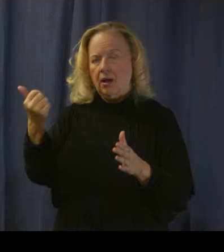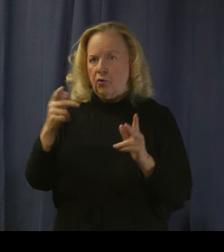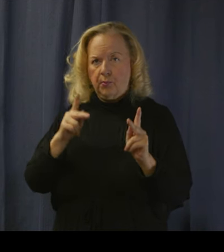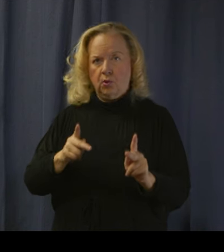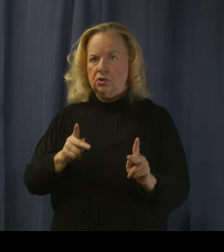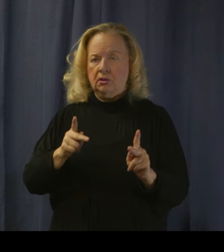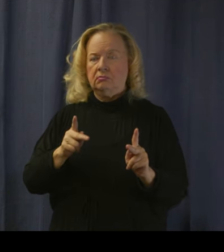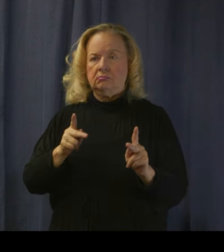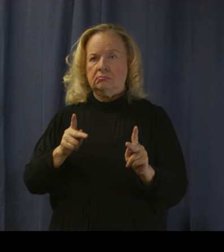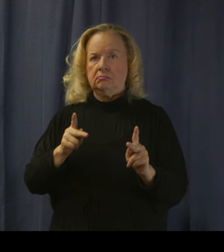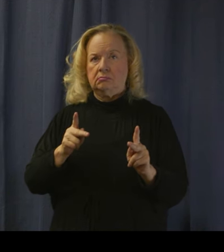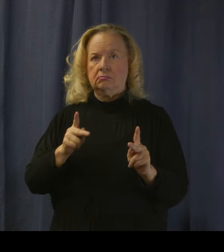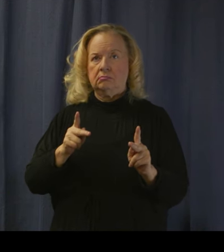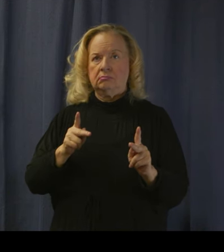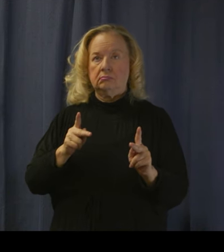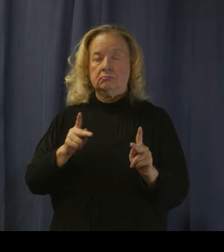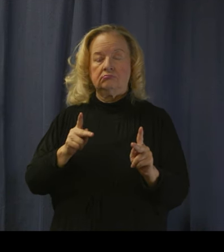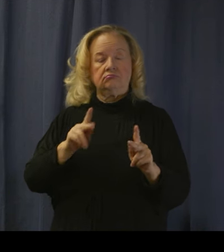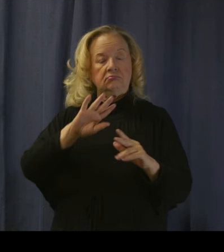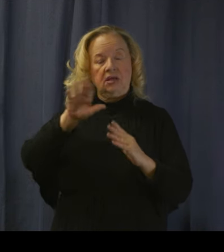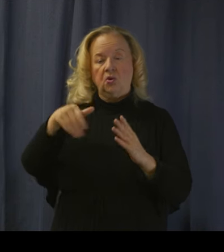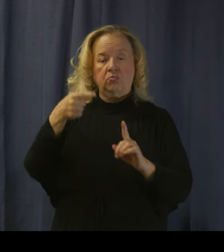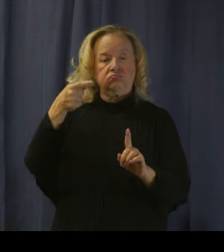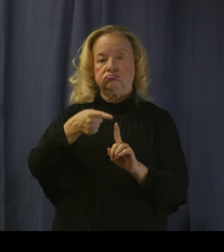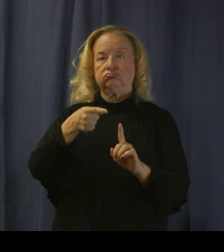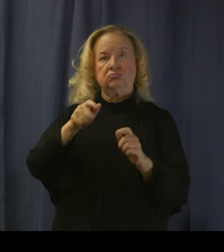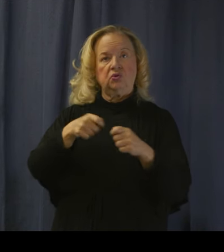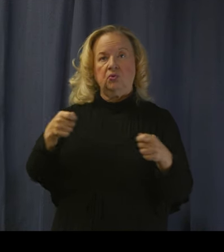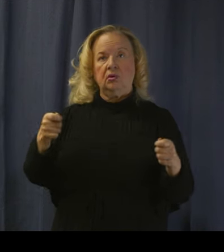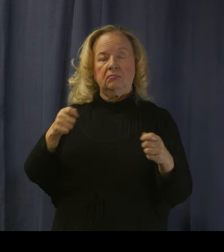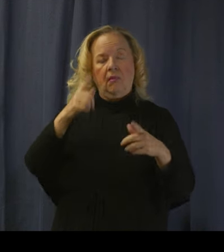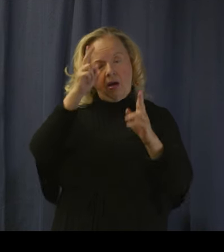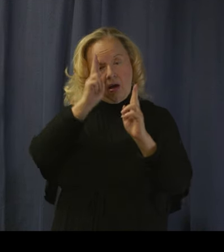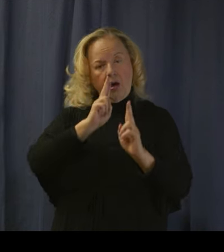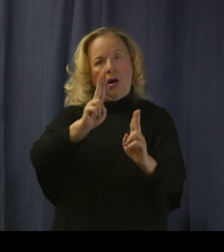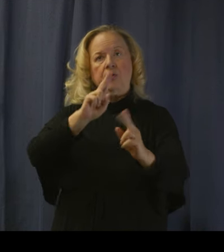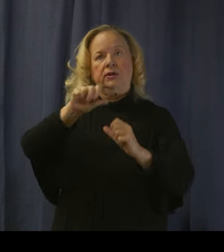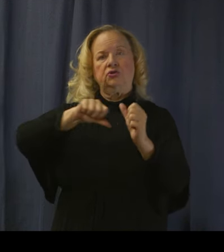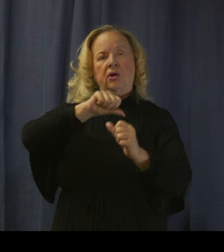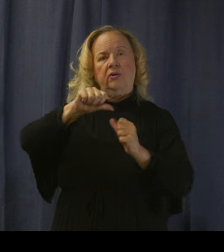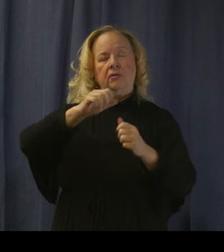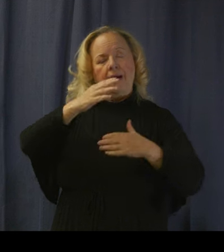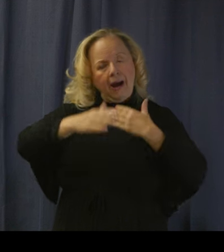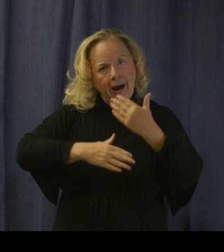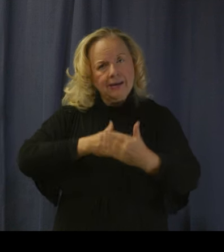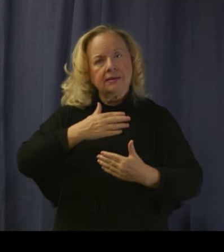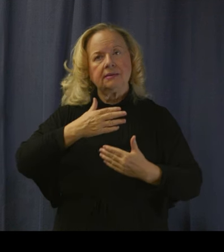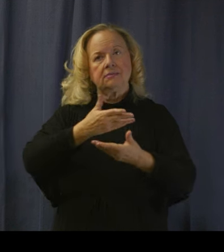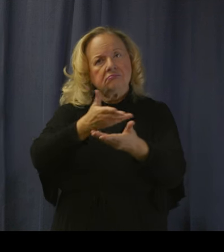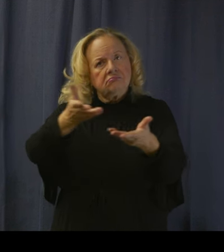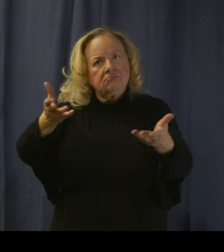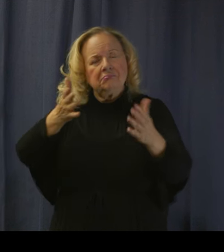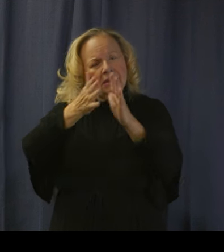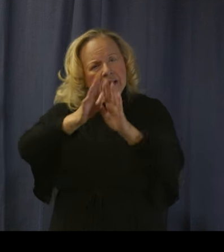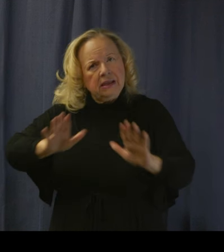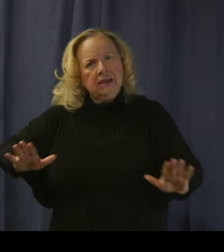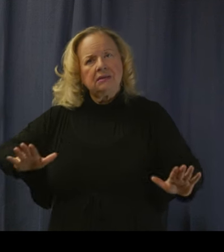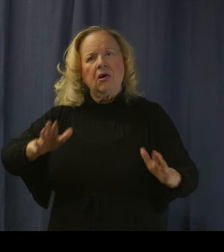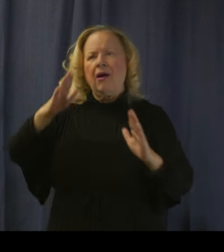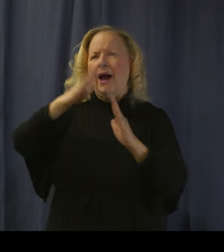And that is the whole Torah. Go and learn it, honoring one another, doing acts of kindness, making peace. These are our highest